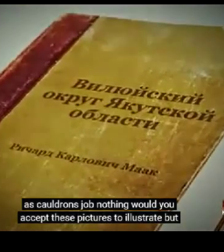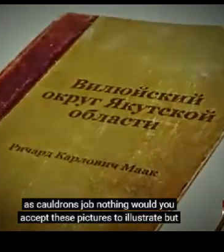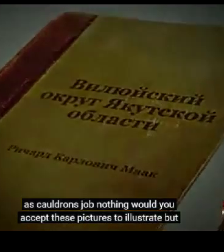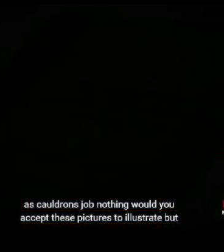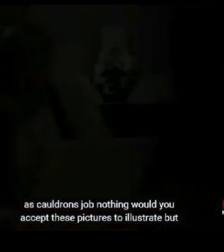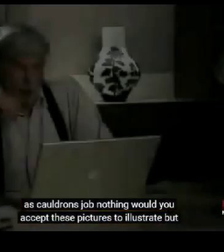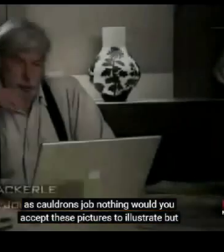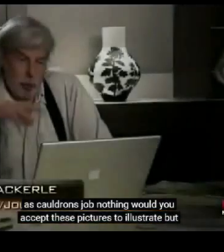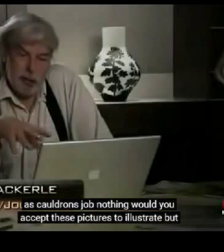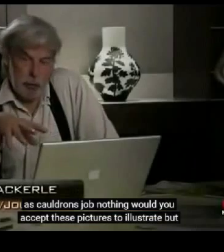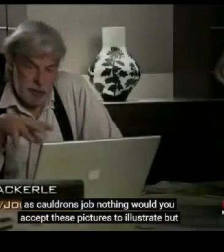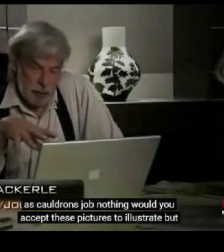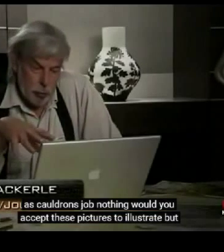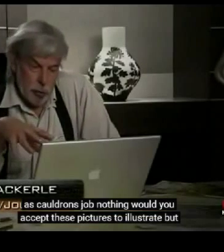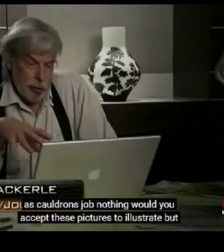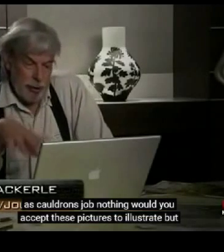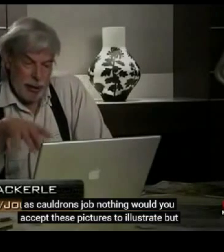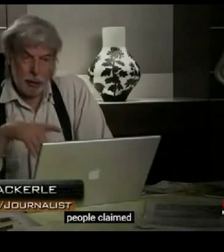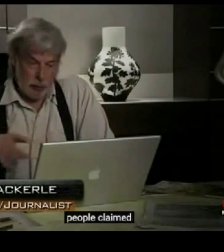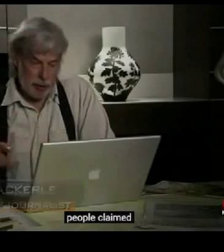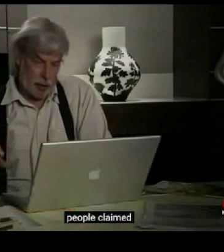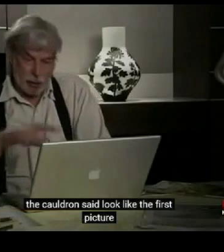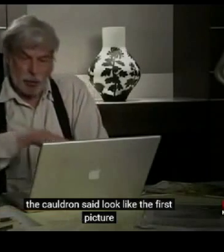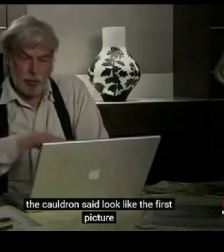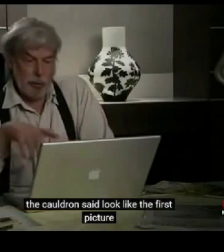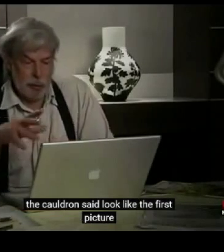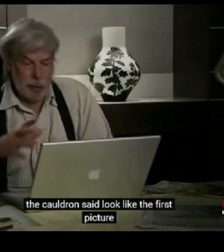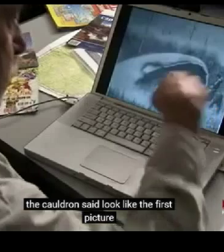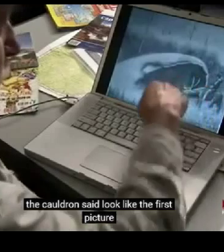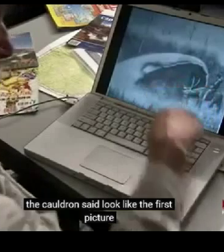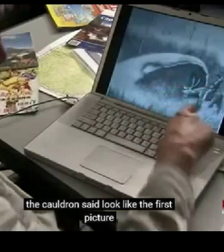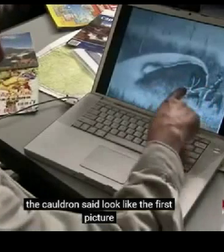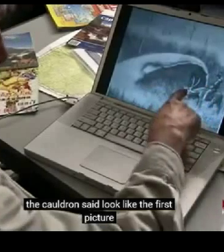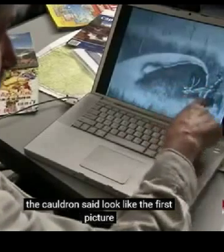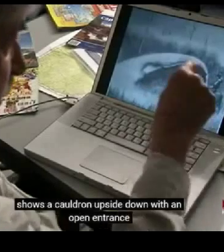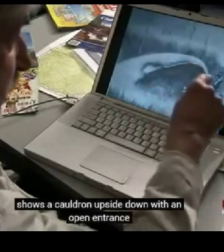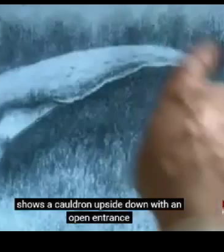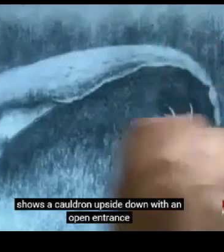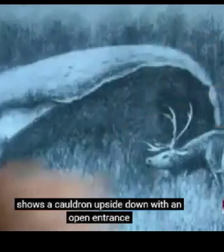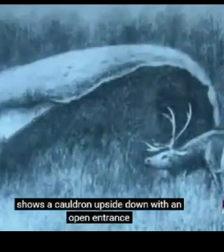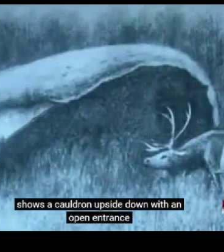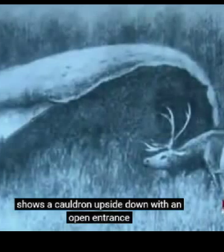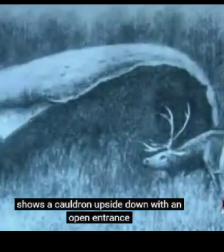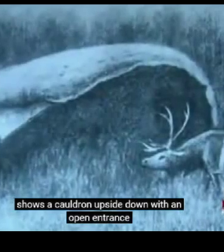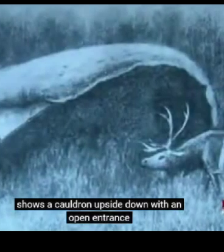And even a third that had higher magnetic variations. All seem